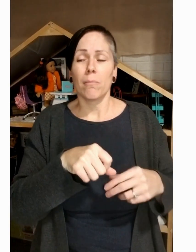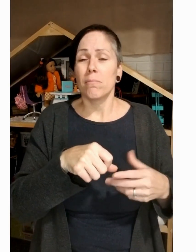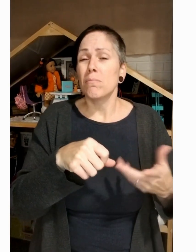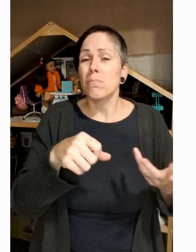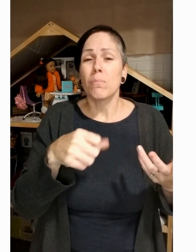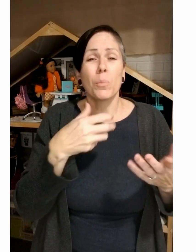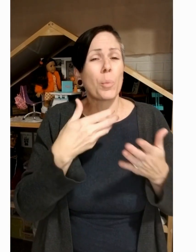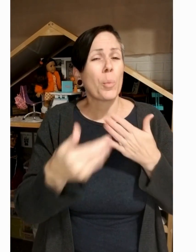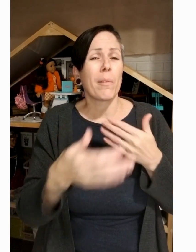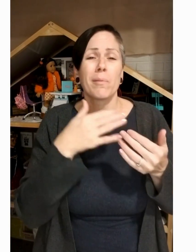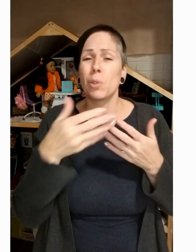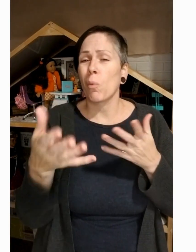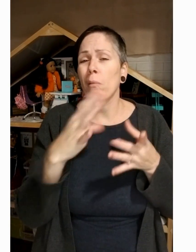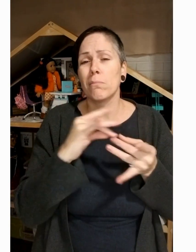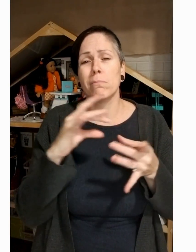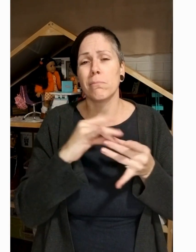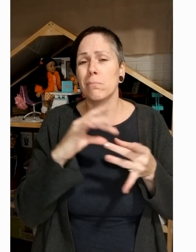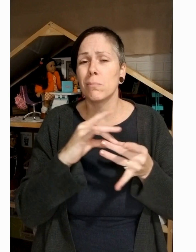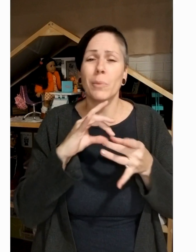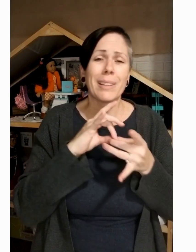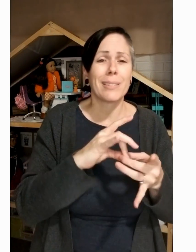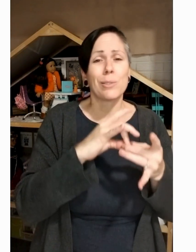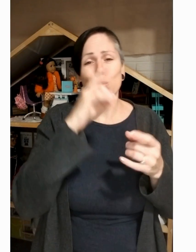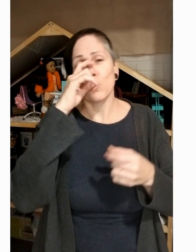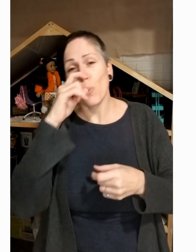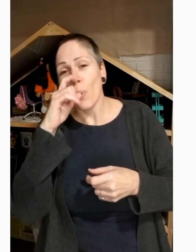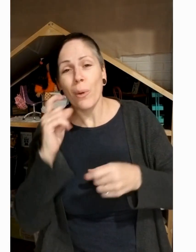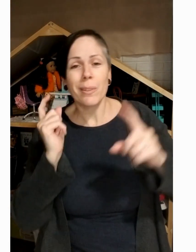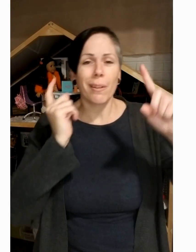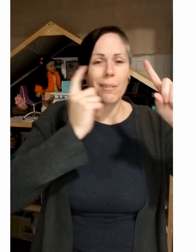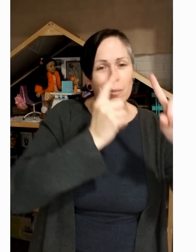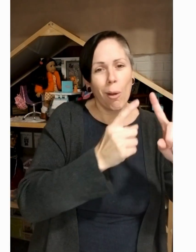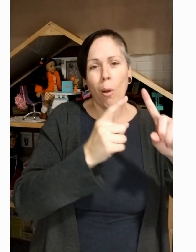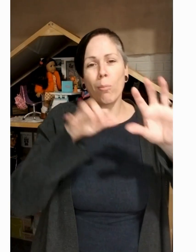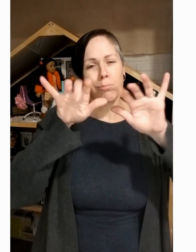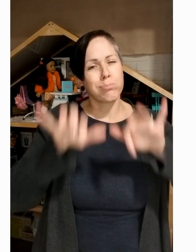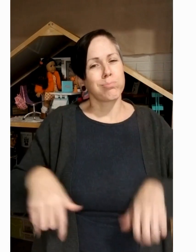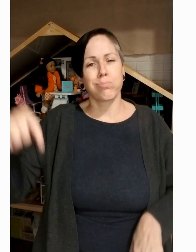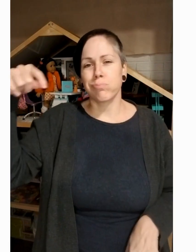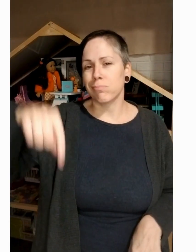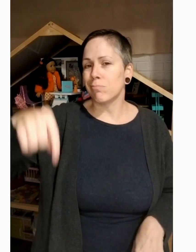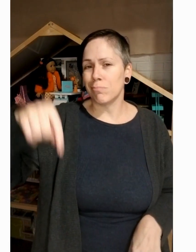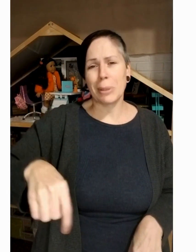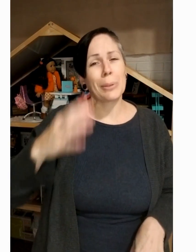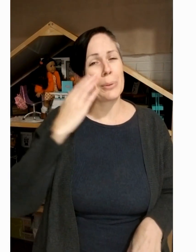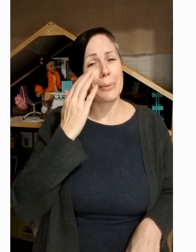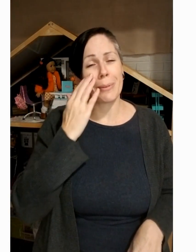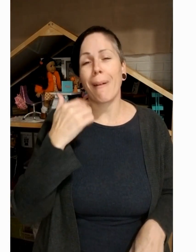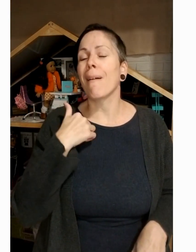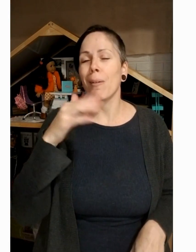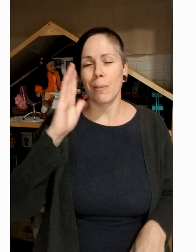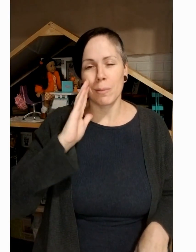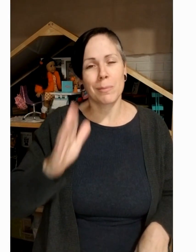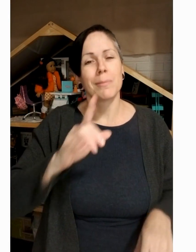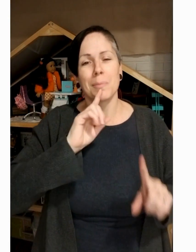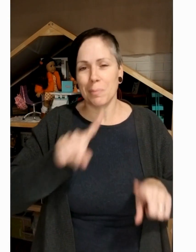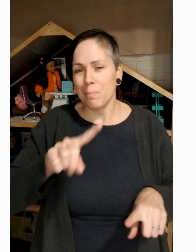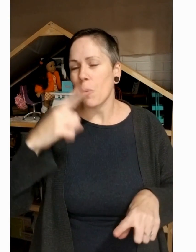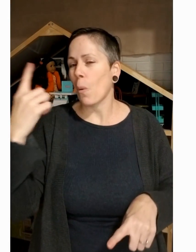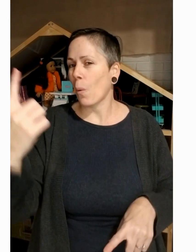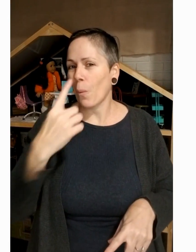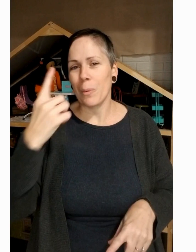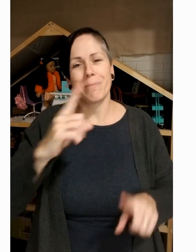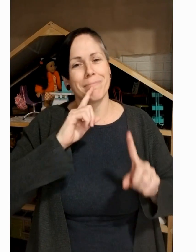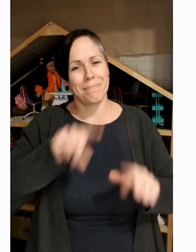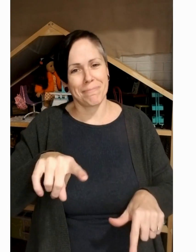goal setting related to your doll collecting. That would be lovely. And if you've been watching the channel, that I will respond to your comments because I